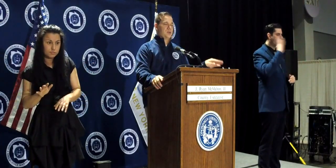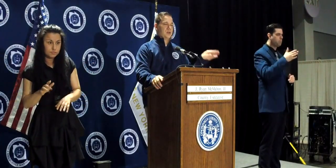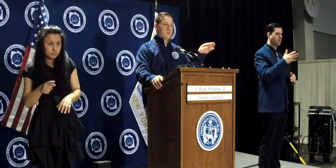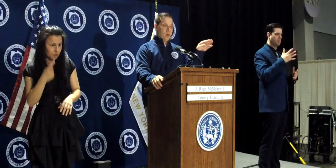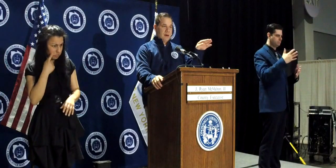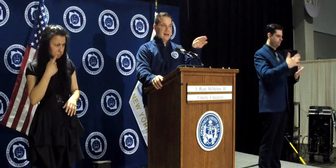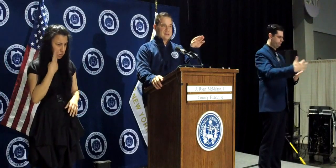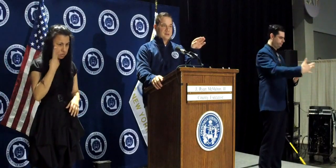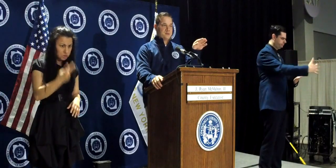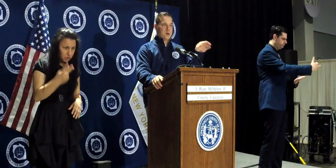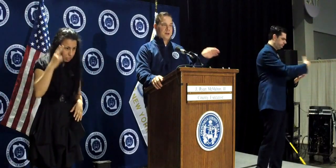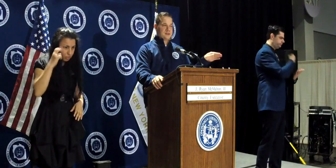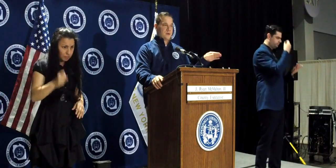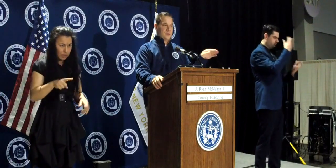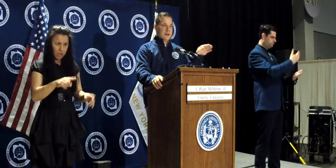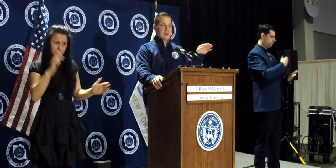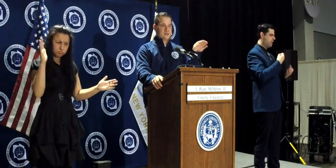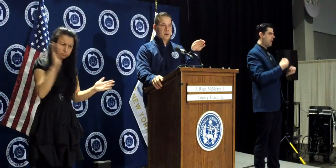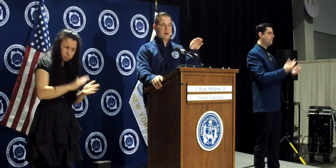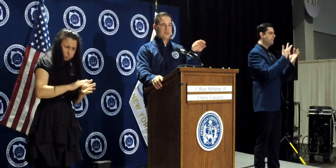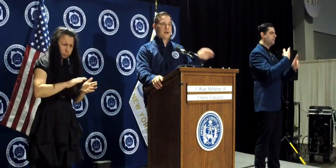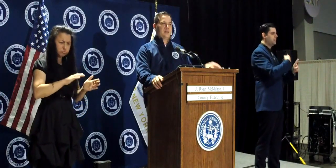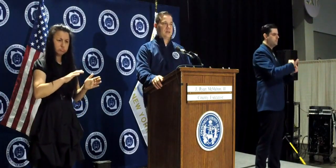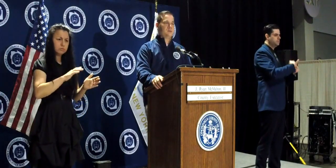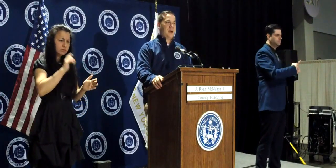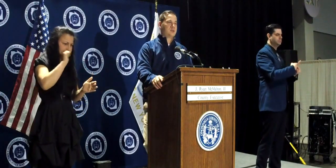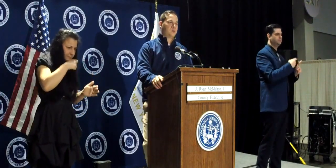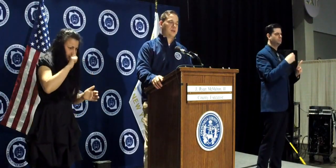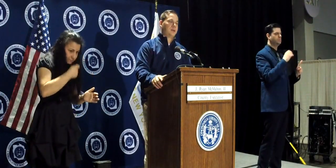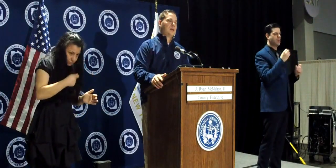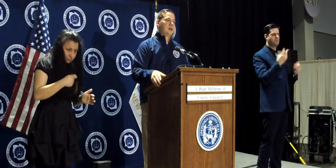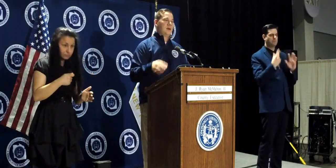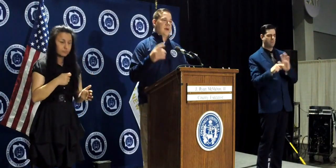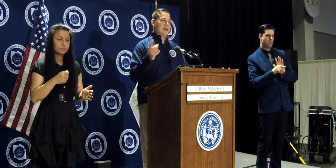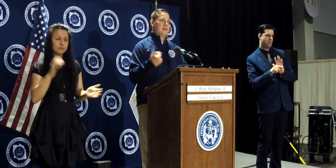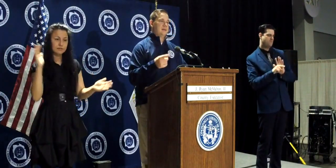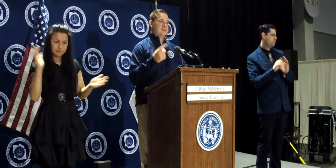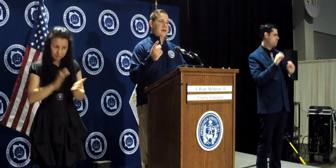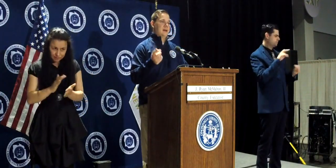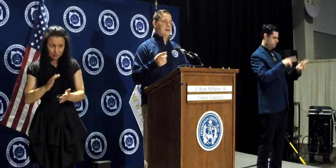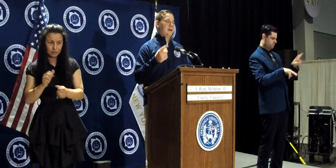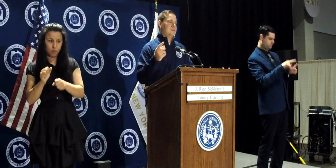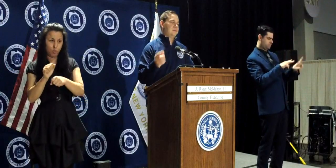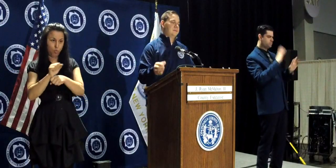We still get more positives, but it's going at a smaller trend than this past week, and that